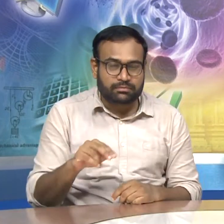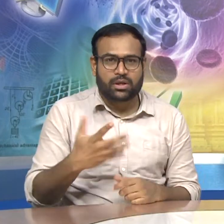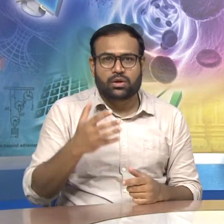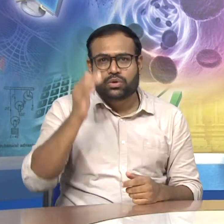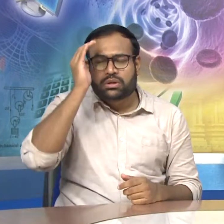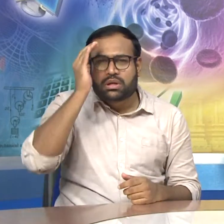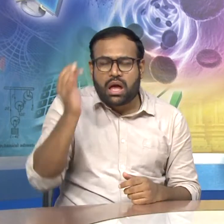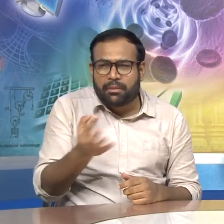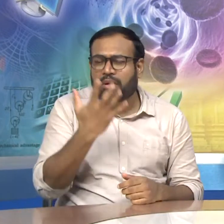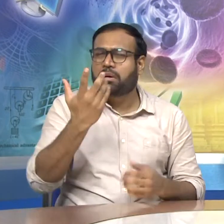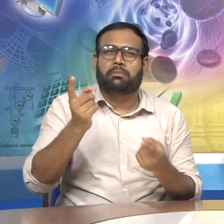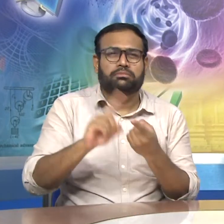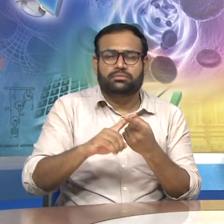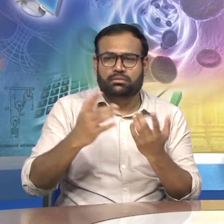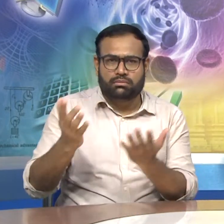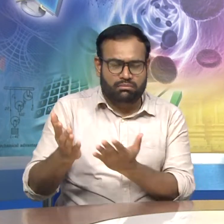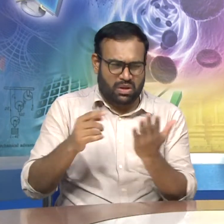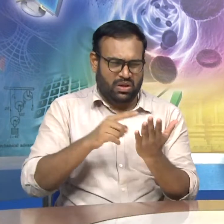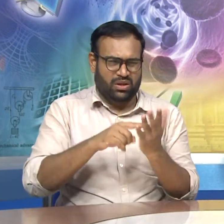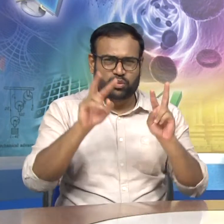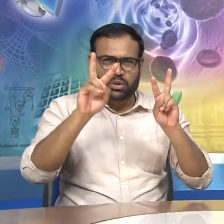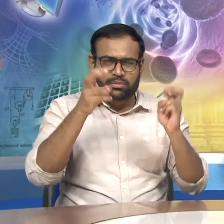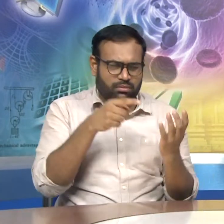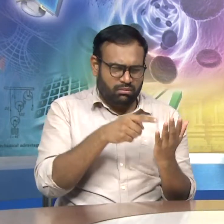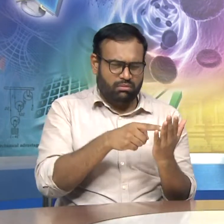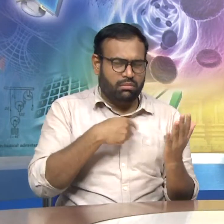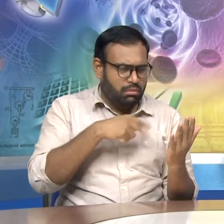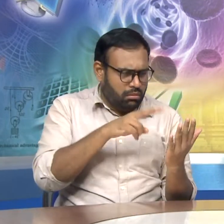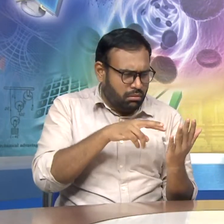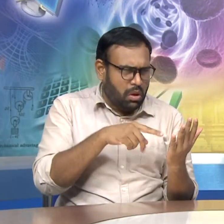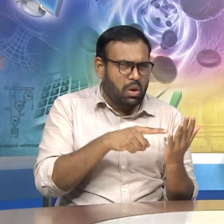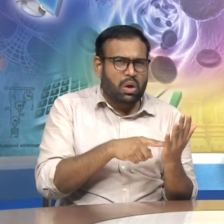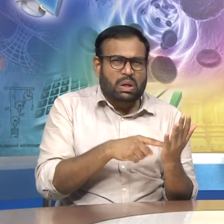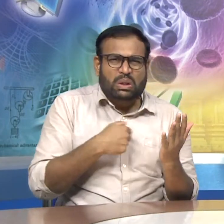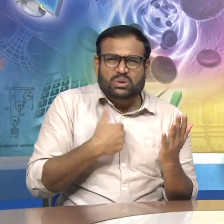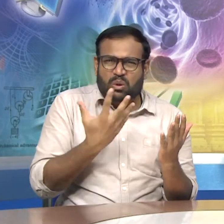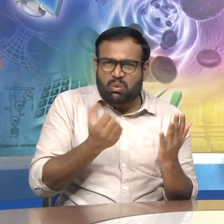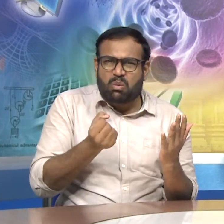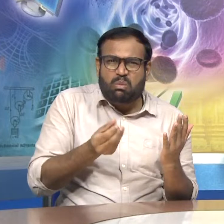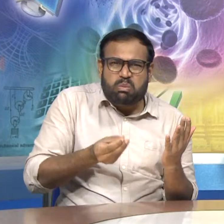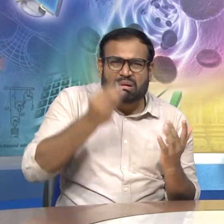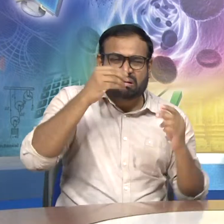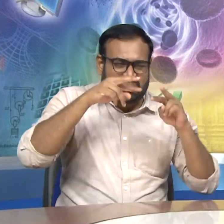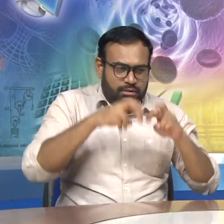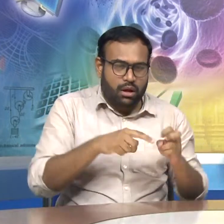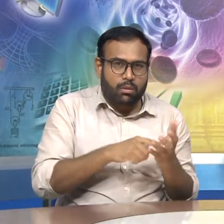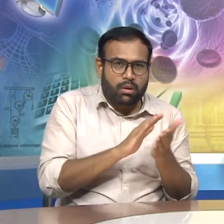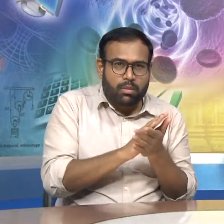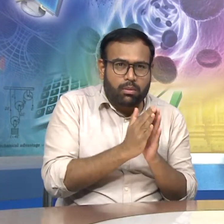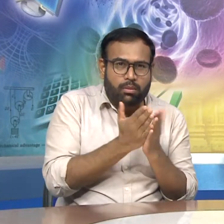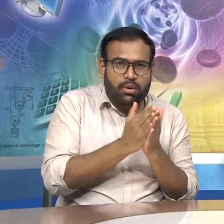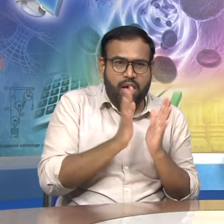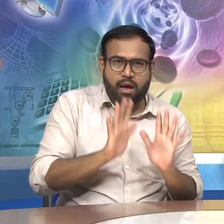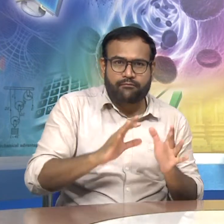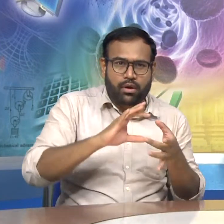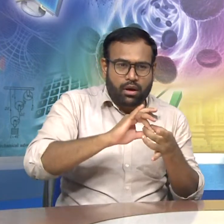executive information need. It means when a library user wants to